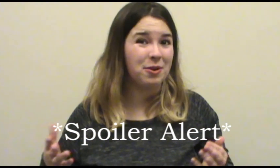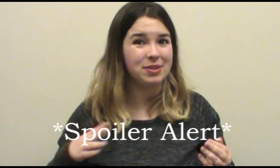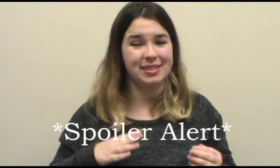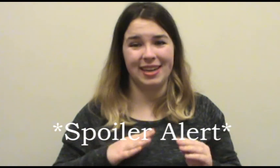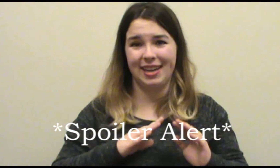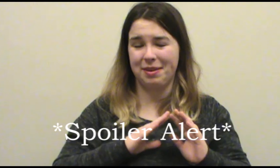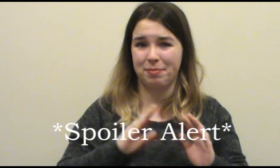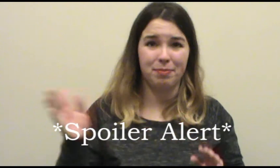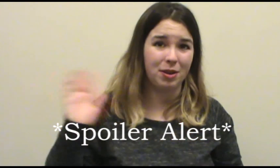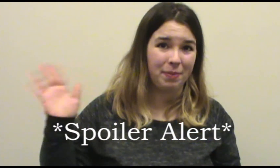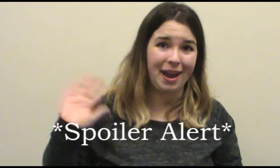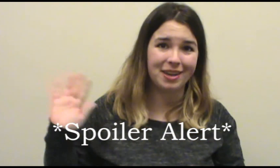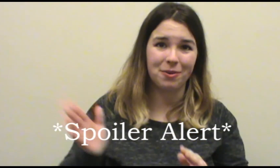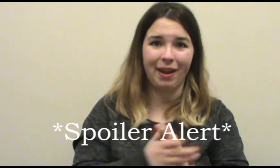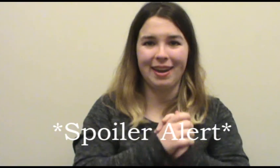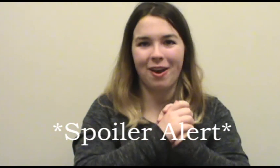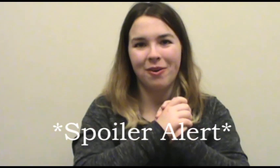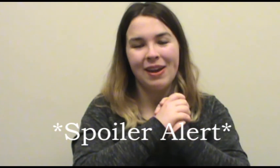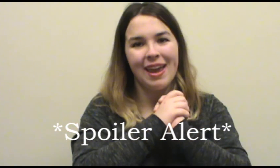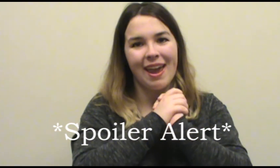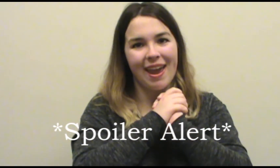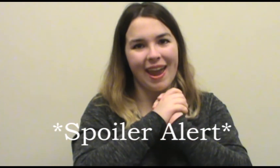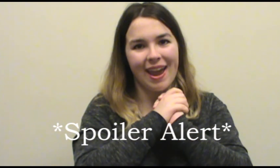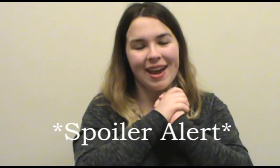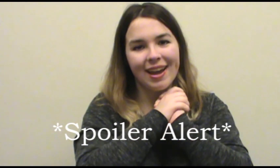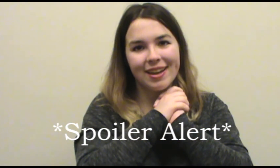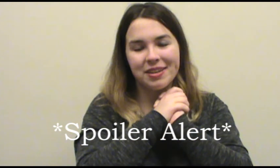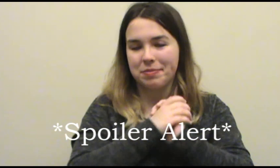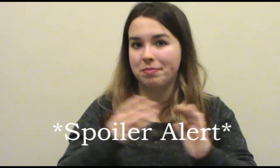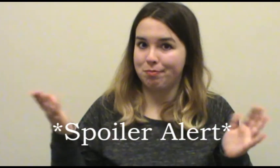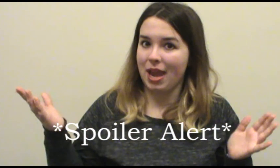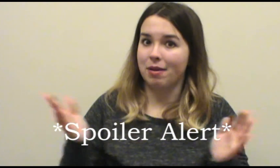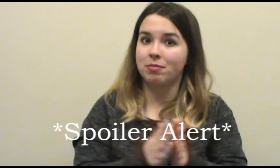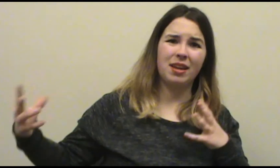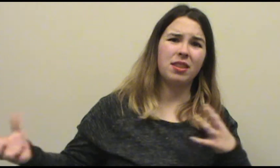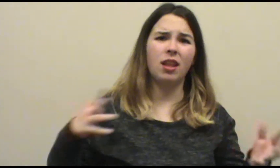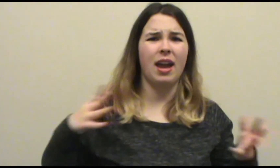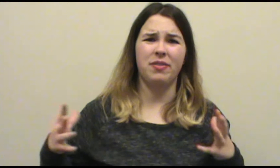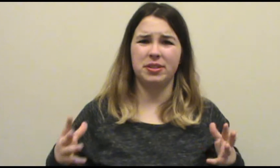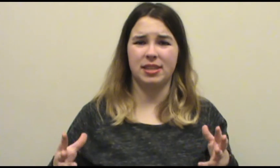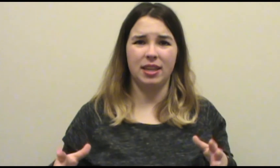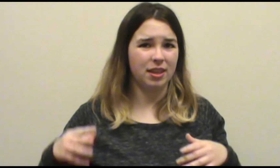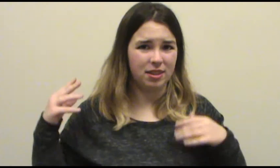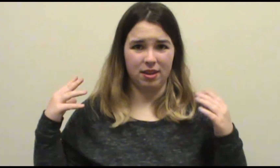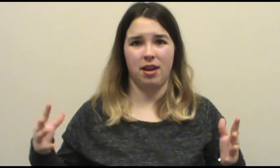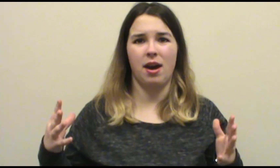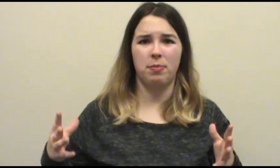would say goodbye to you right now. And yeah, I have to say that the cop